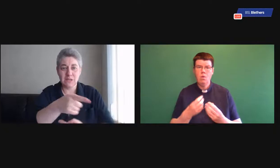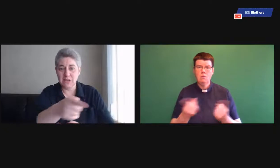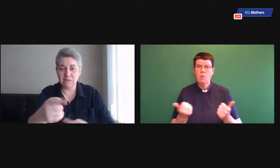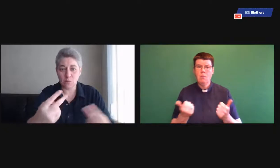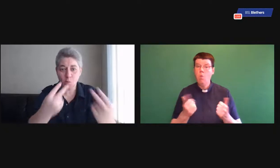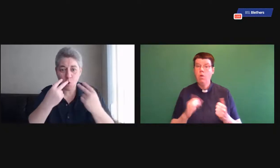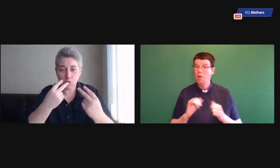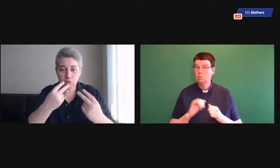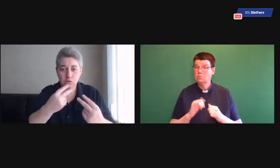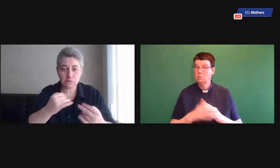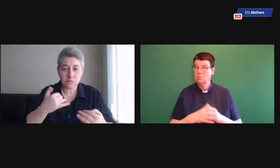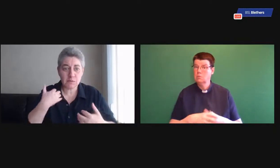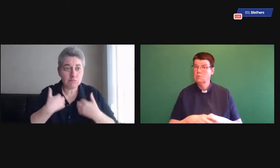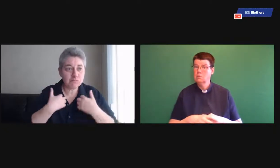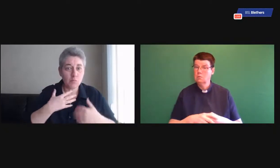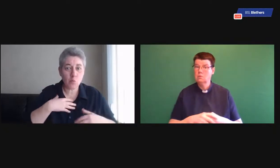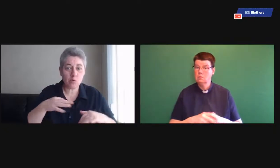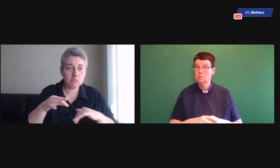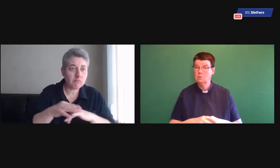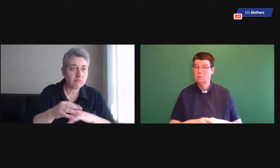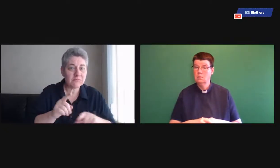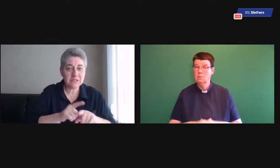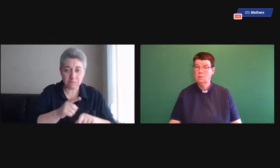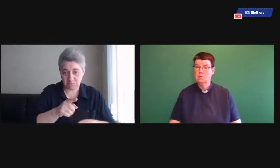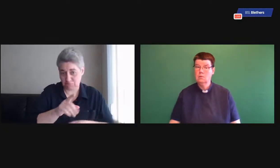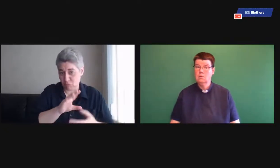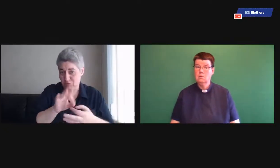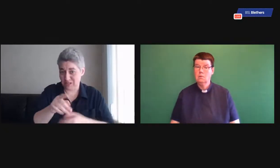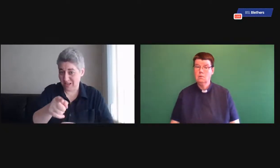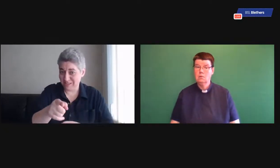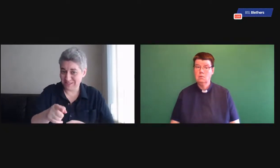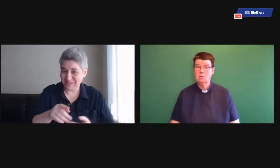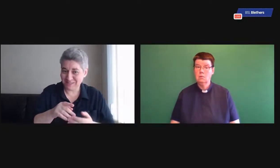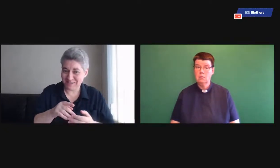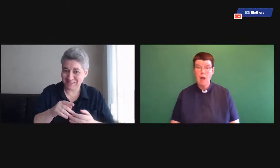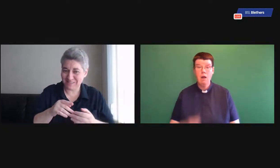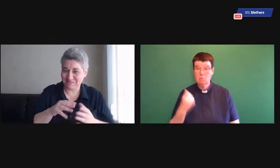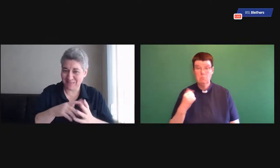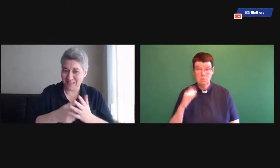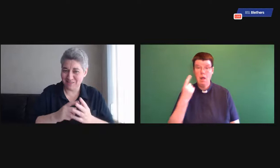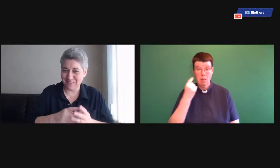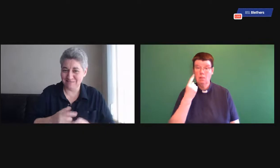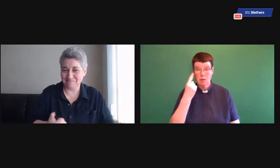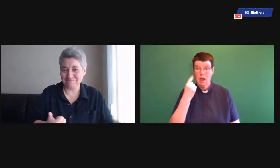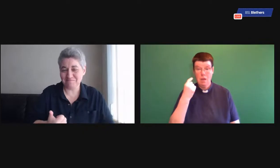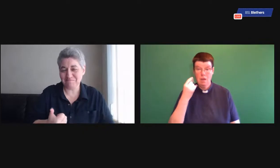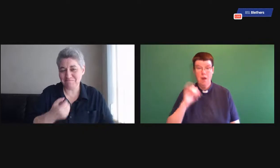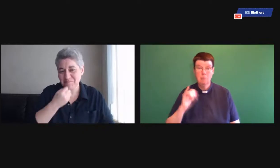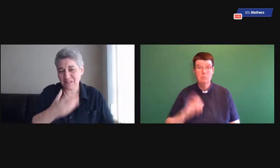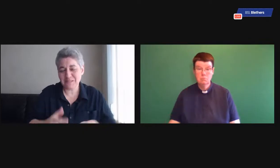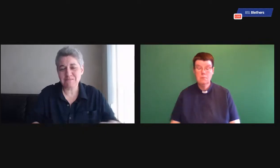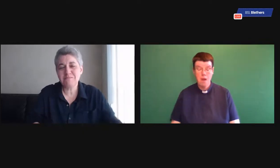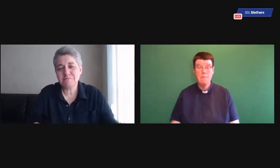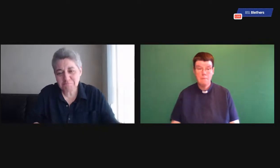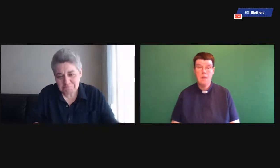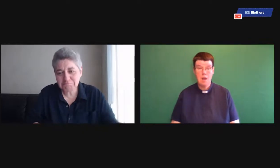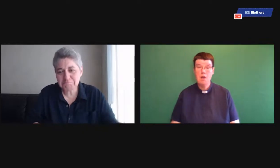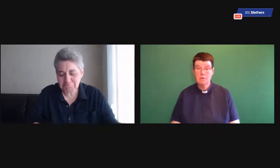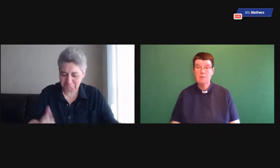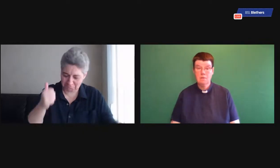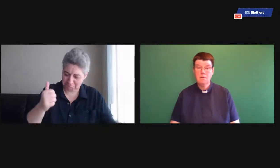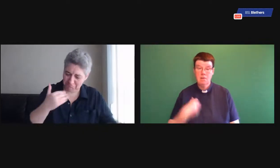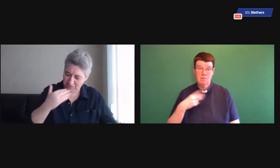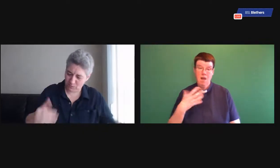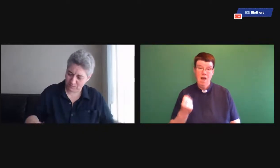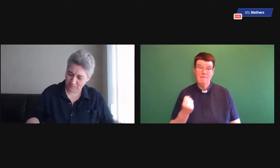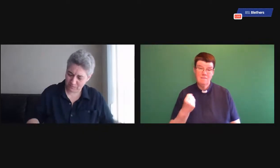Yeah, absolutely. Yeah, because I'm sure there's people out here watching that are thinking, that might be what I'm looking for.